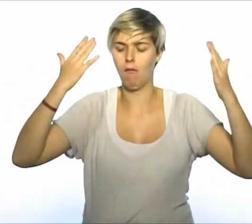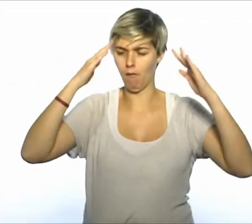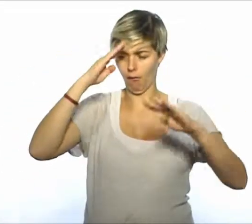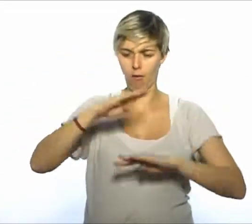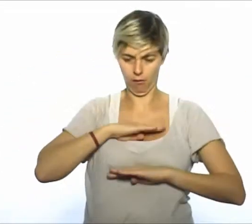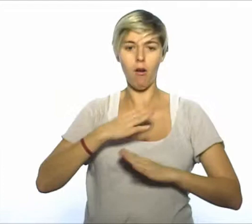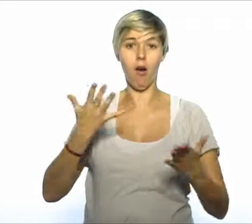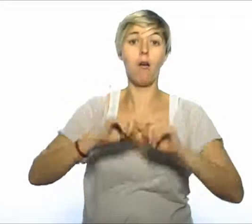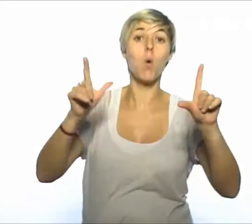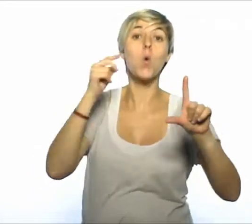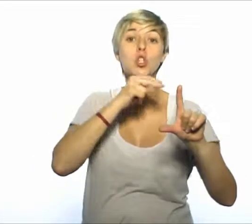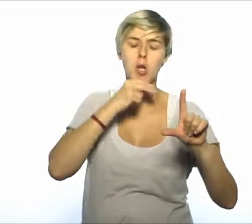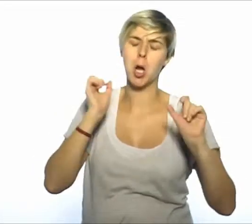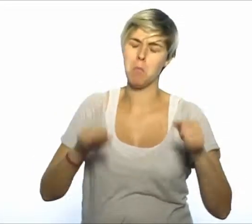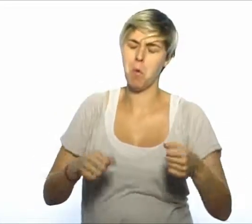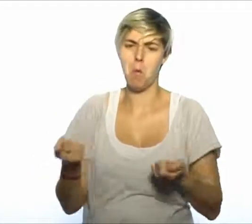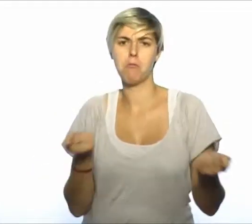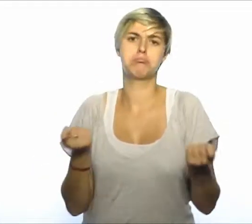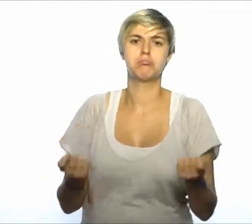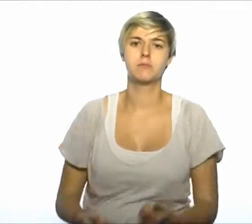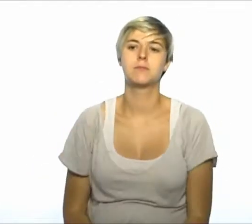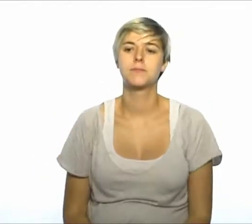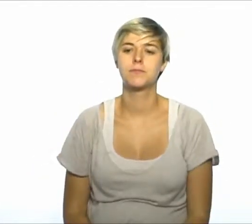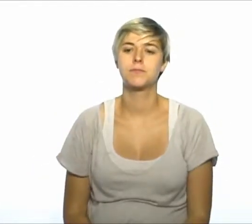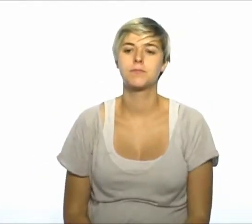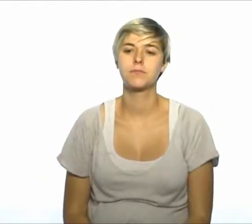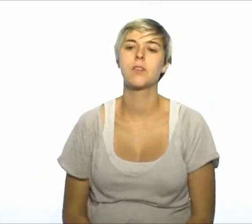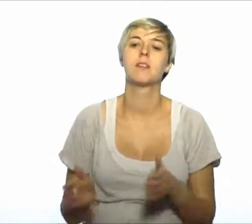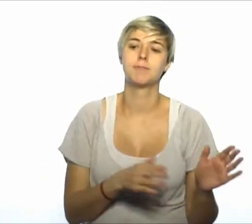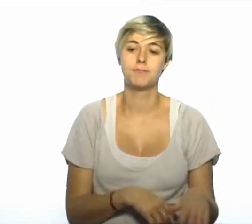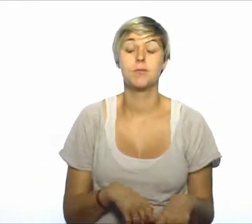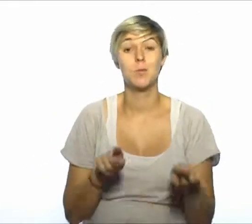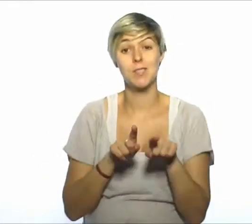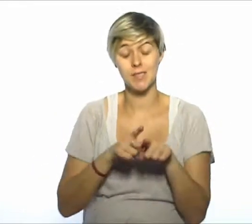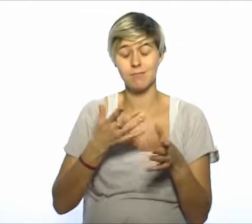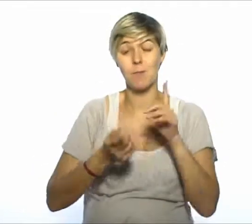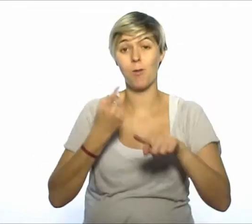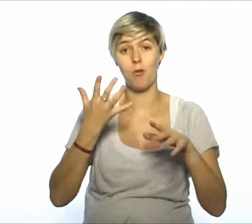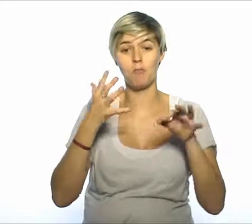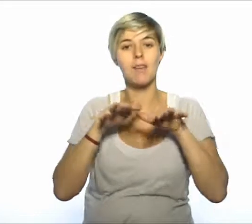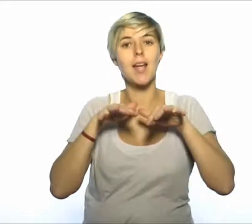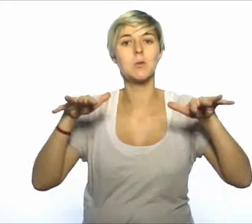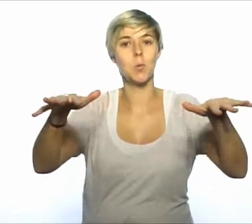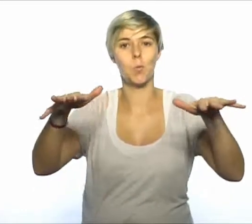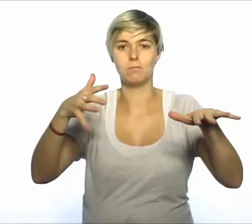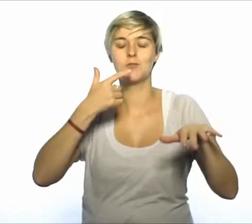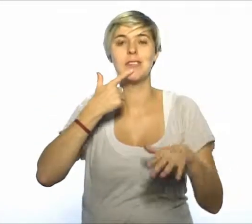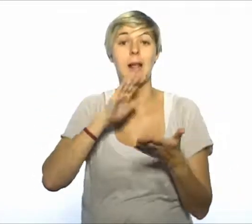other kind of settings. Only when they have developed self-confidence can they handle emergency situations. Also important